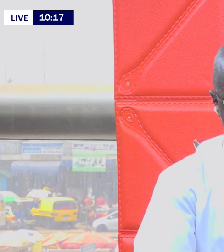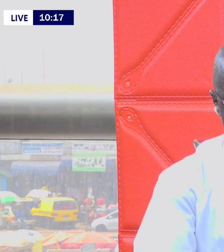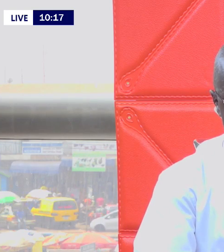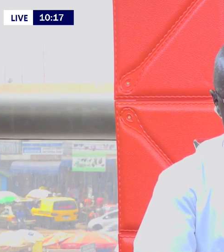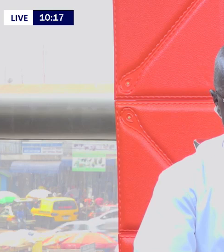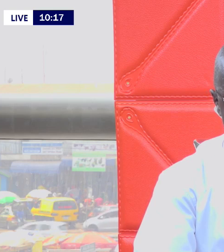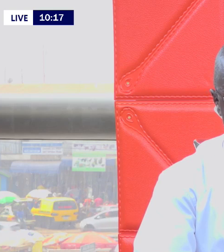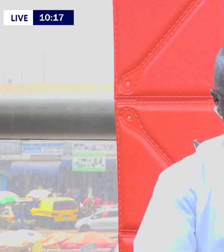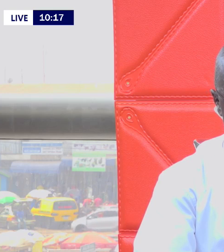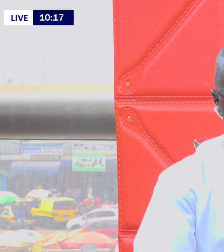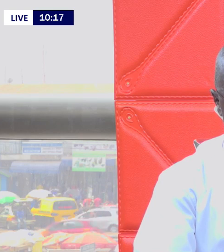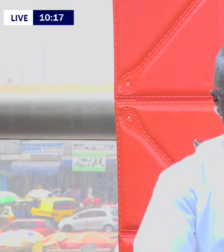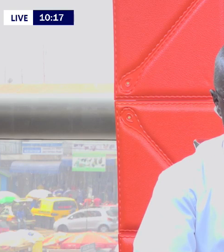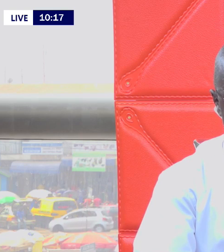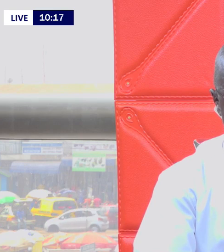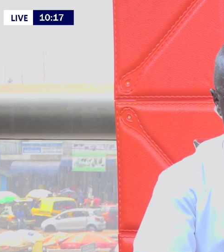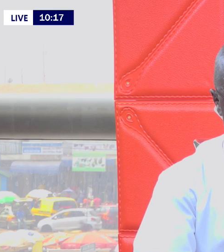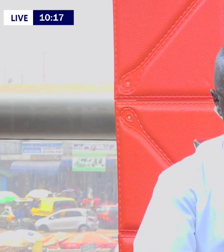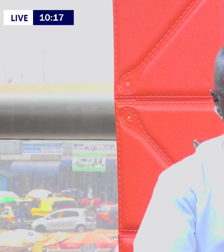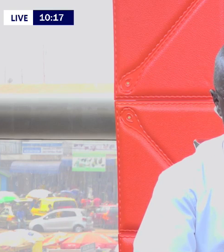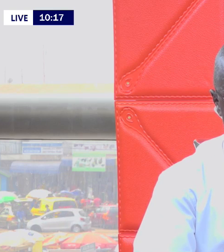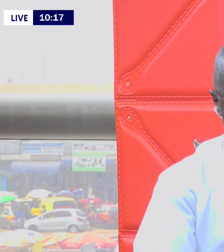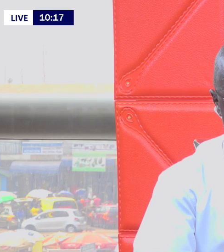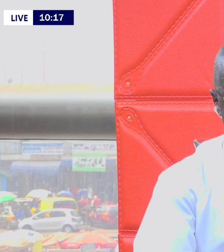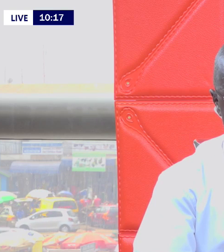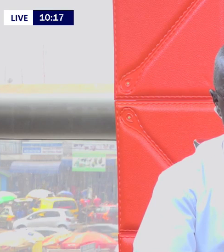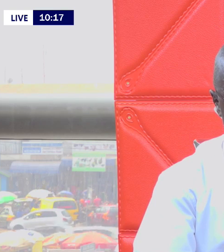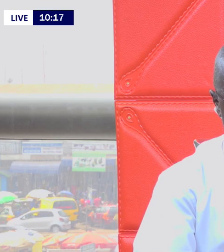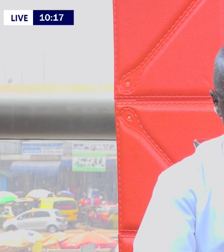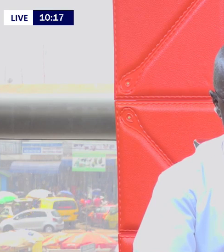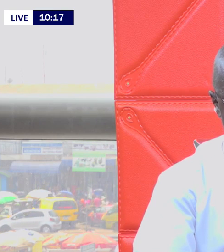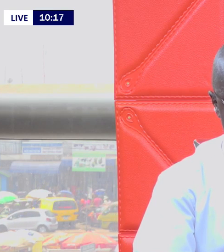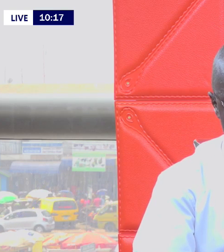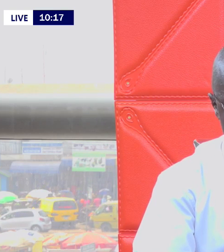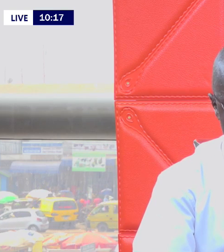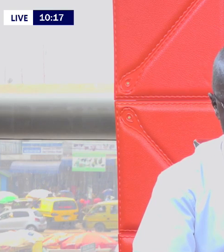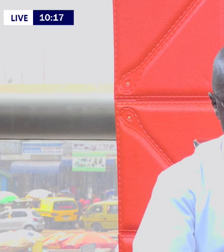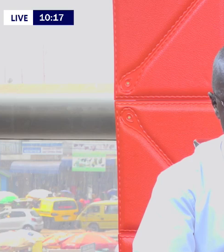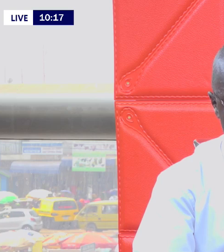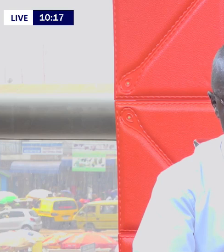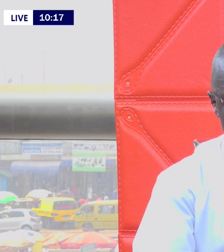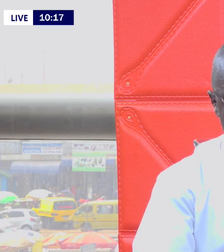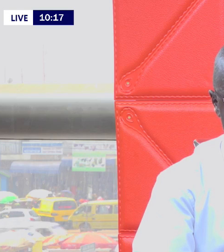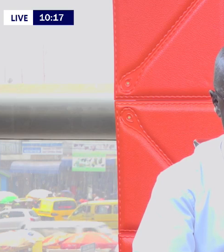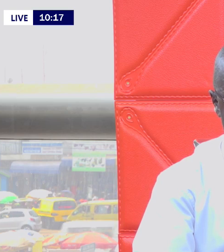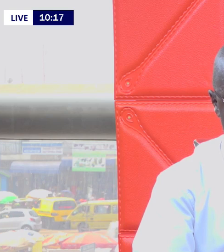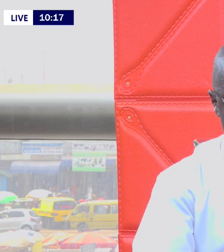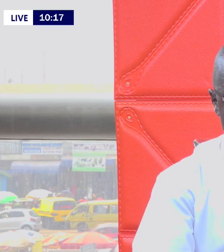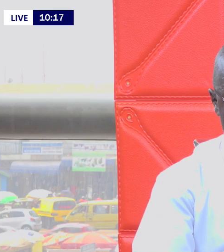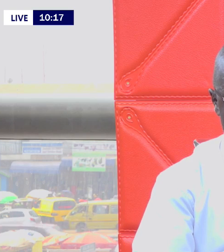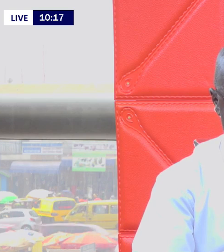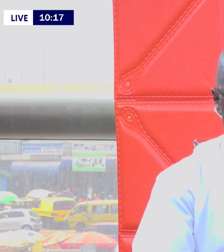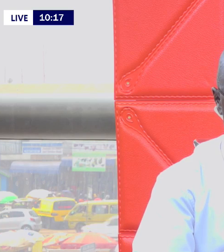with us. All we have to do is to keep practicing the social distancing and other protocols. Remember everything the